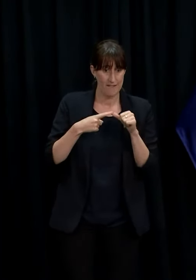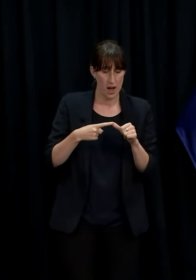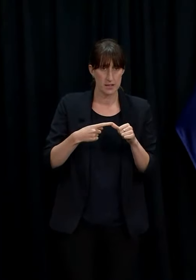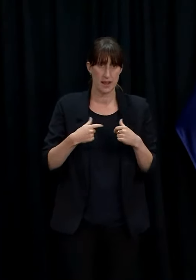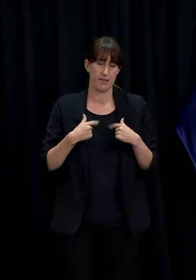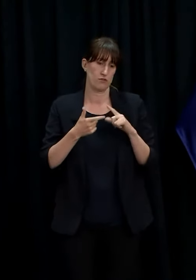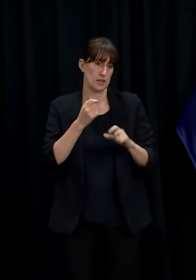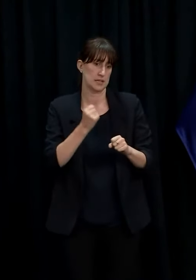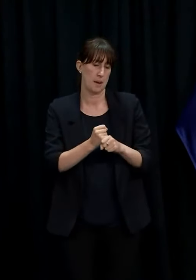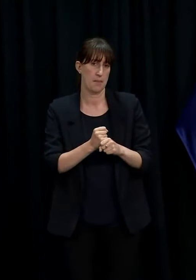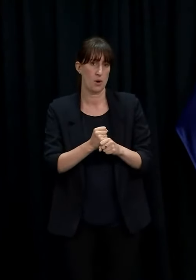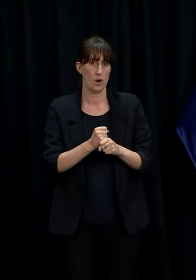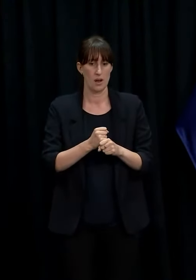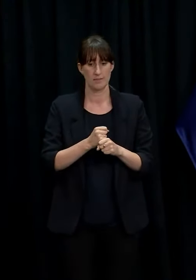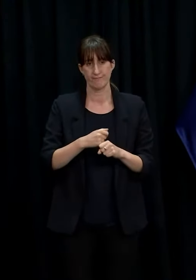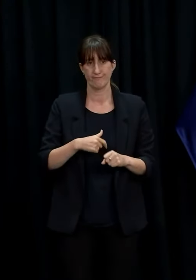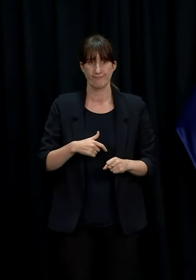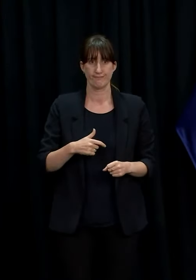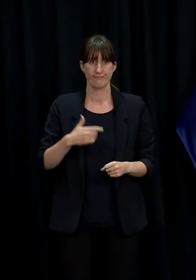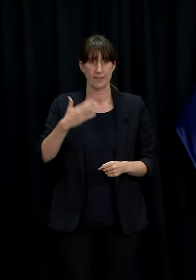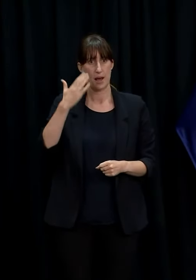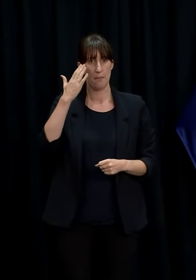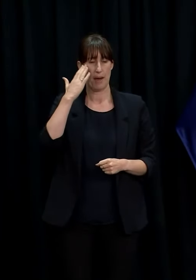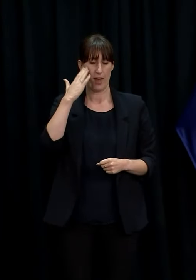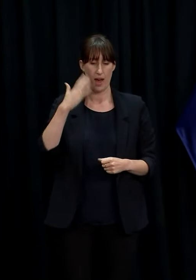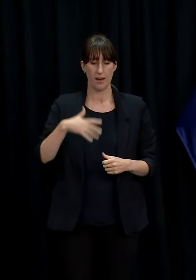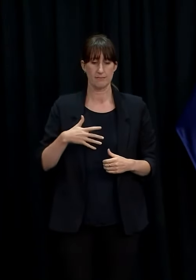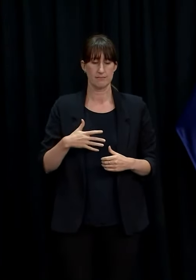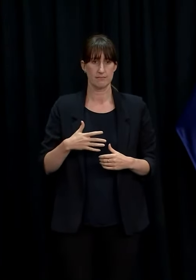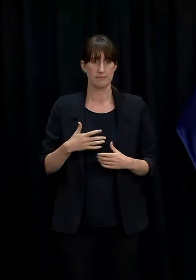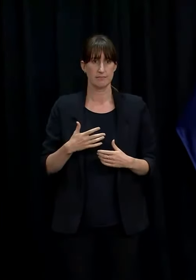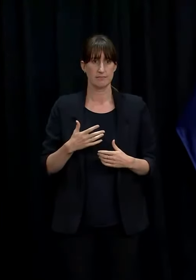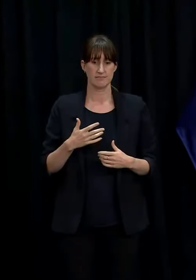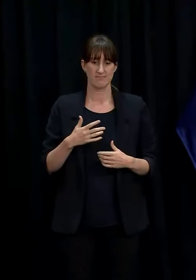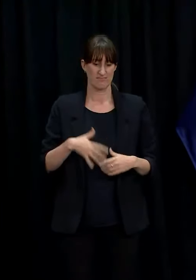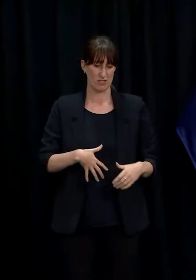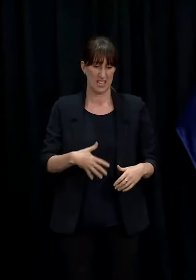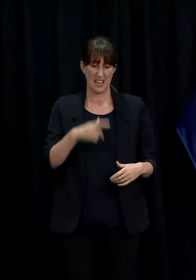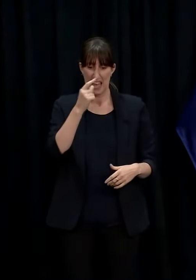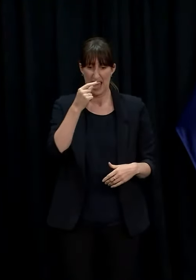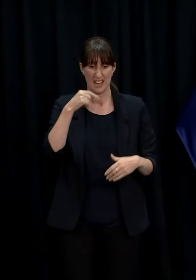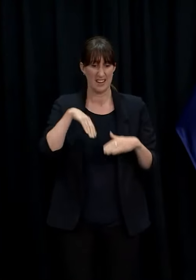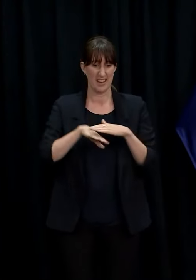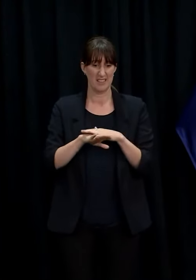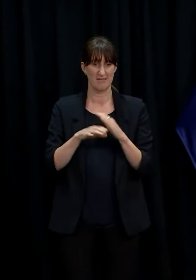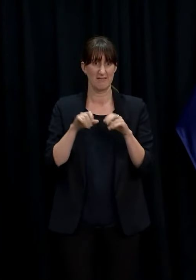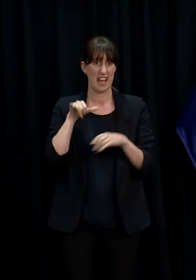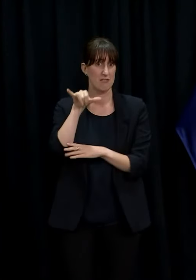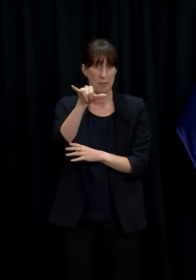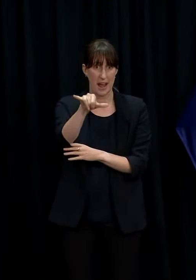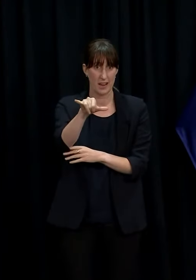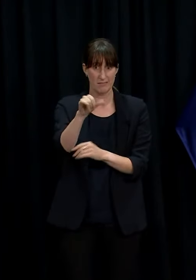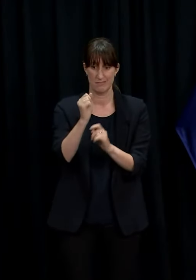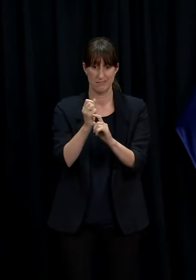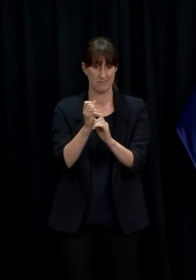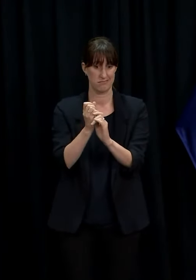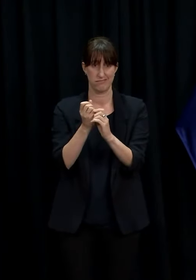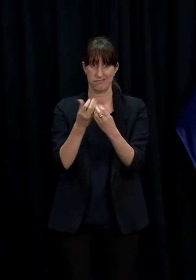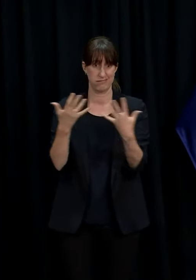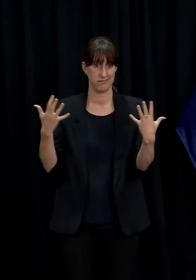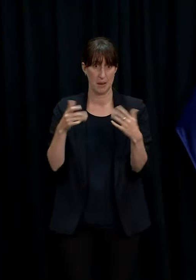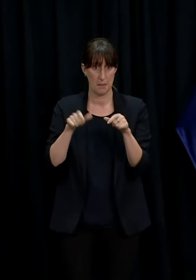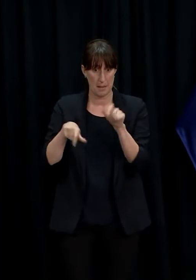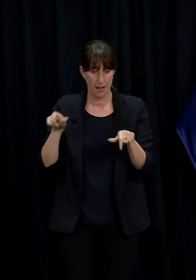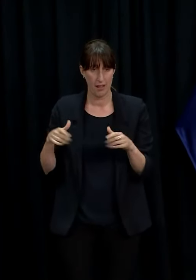perspective, you can get on an aeroplane with 100 other people. You can go to a stadium packed with thousands of people, but you can't have